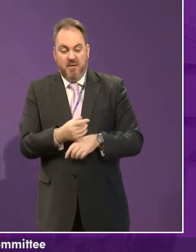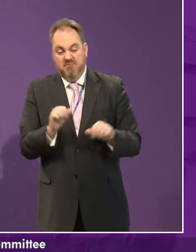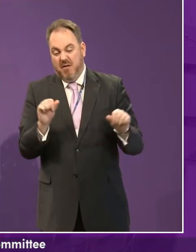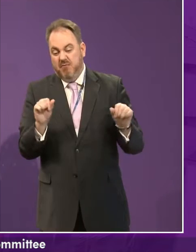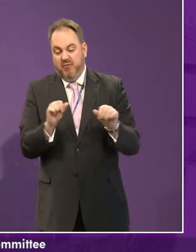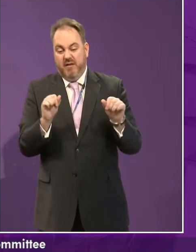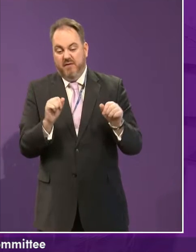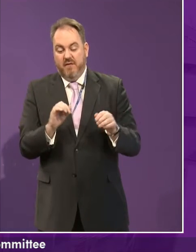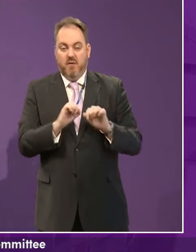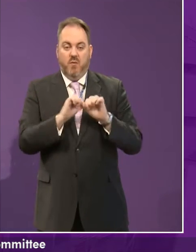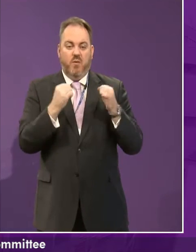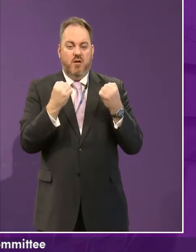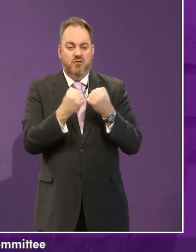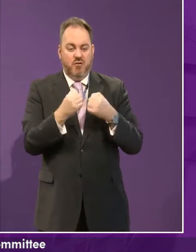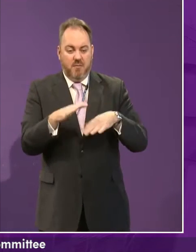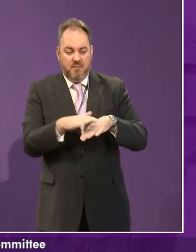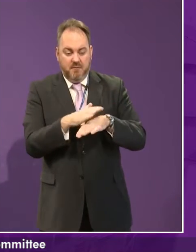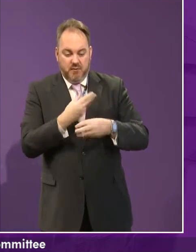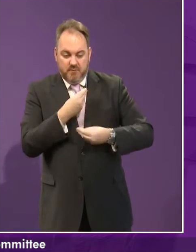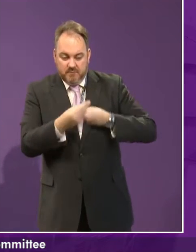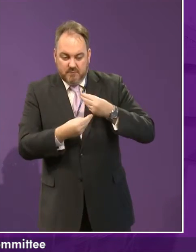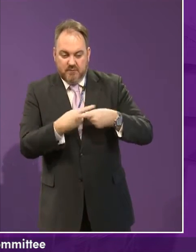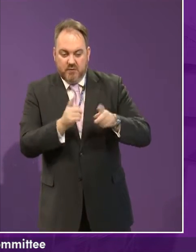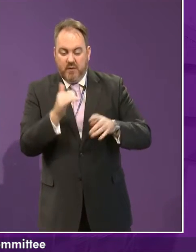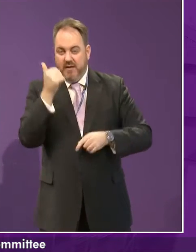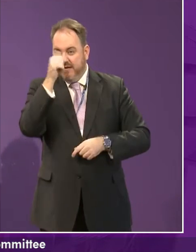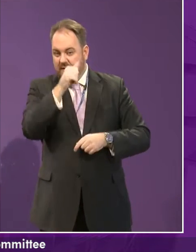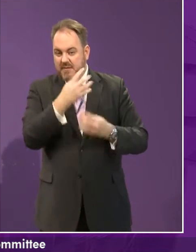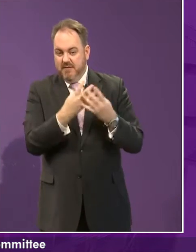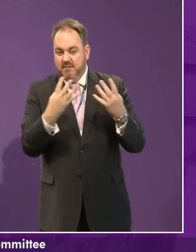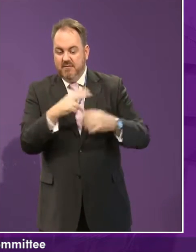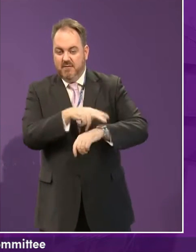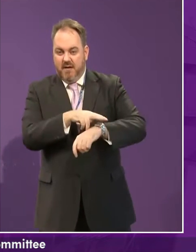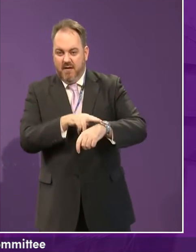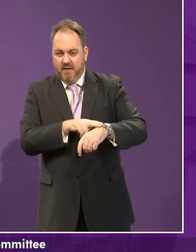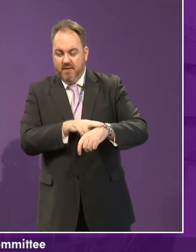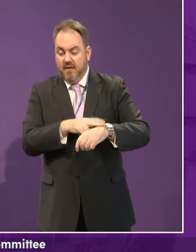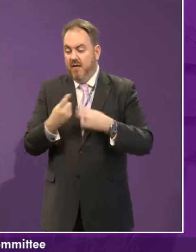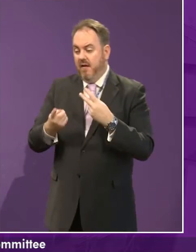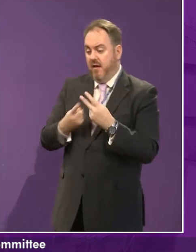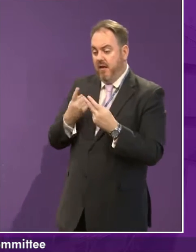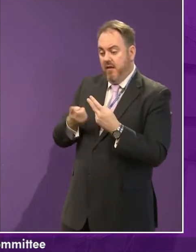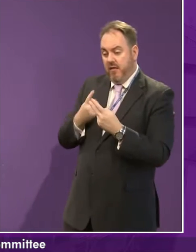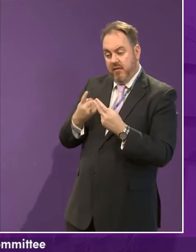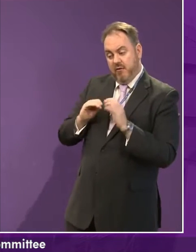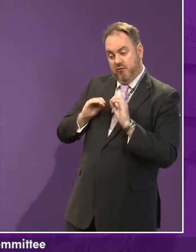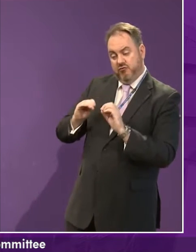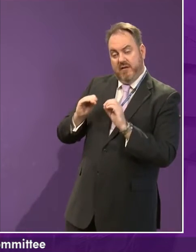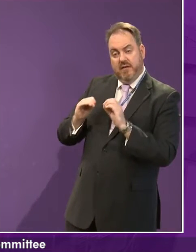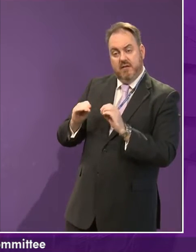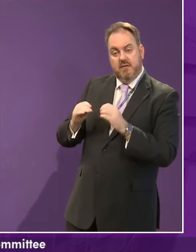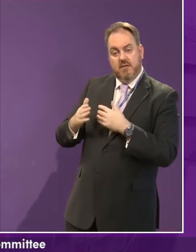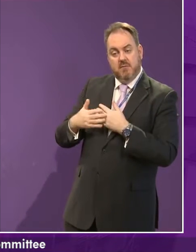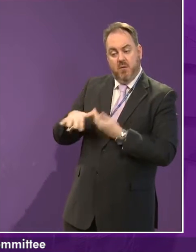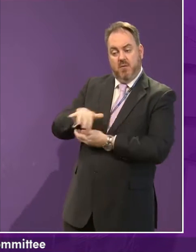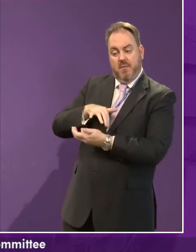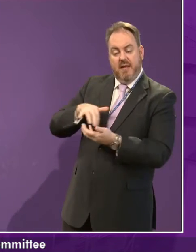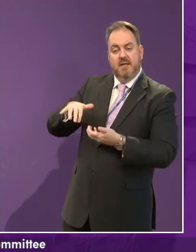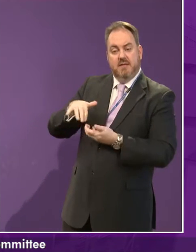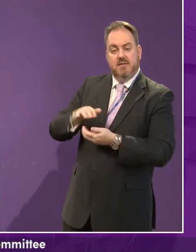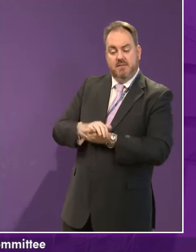one-off workshops to more detailed. We've had more training facilitated recently, the Scottish Mental